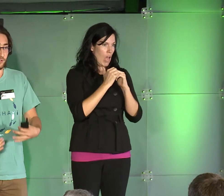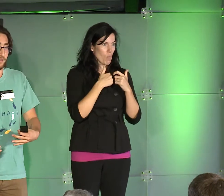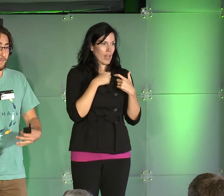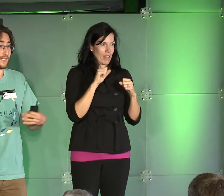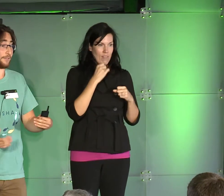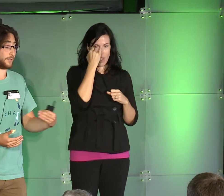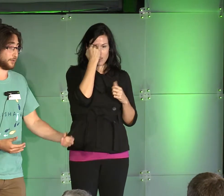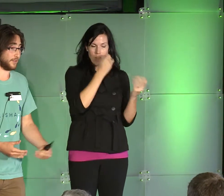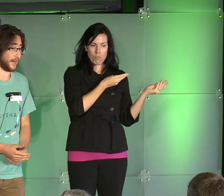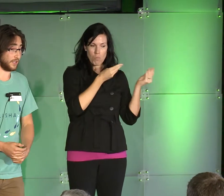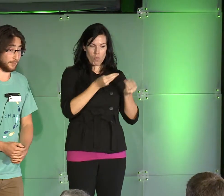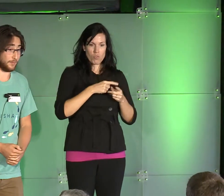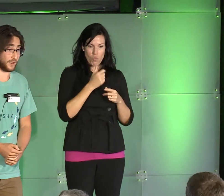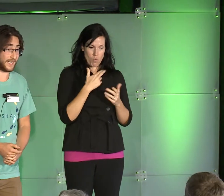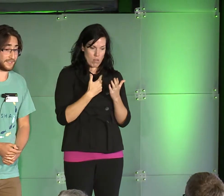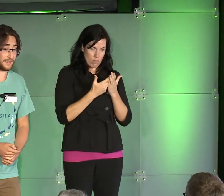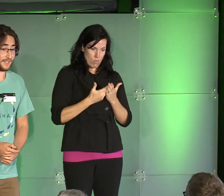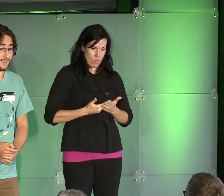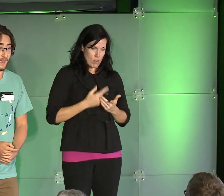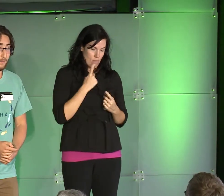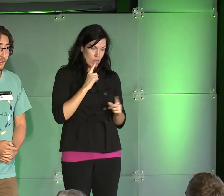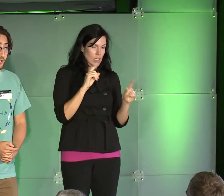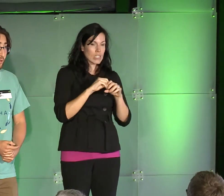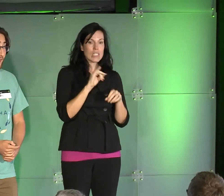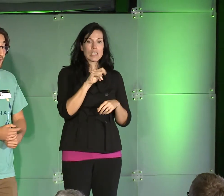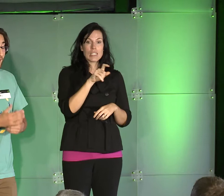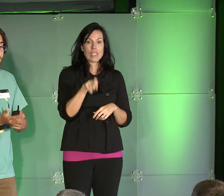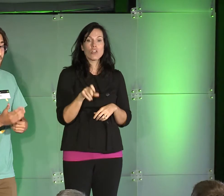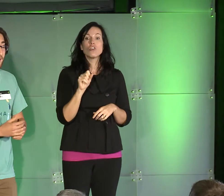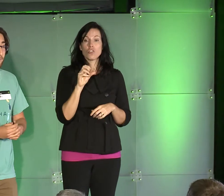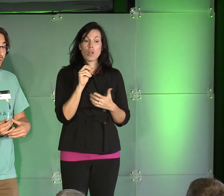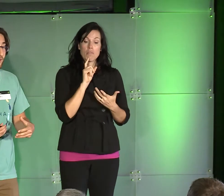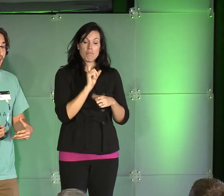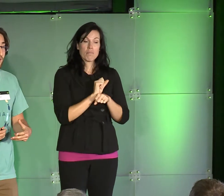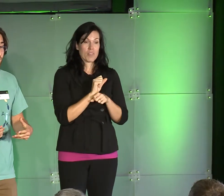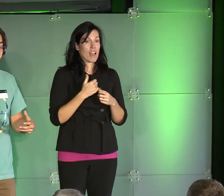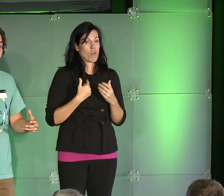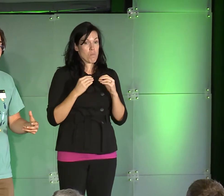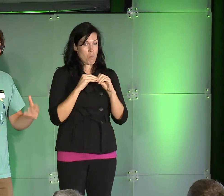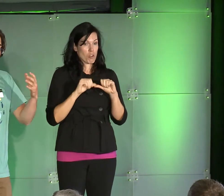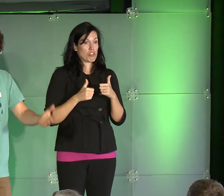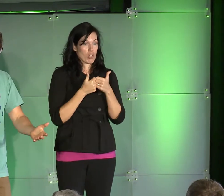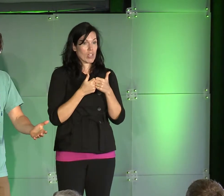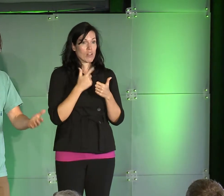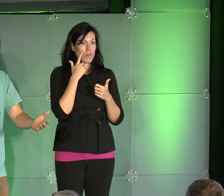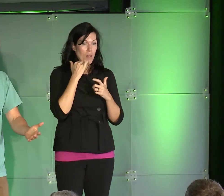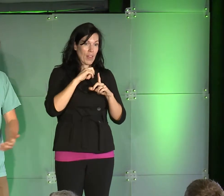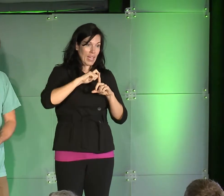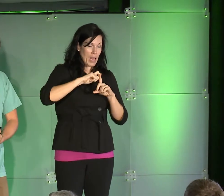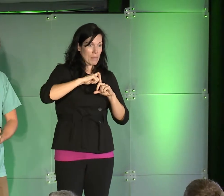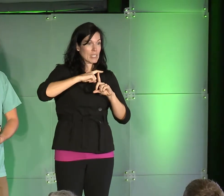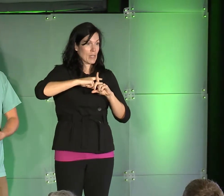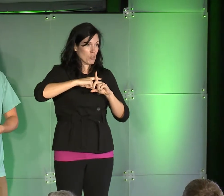idea to Grand Rapids after we've proved the model a little bit more in Texas. So there would definitely be more challenges regarding the climate and the